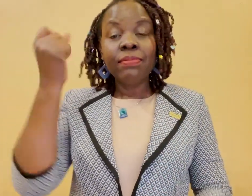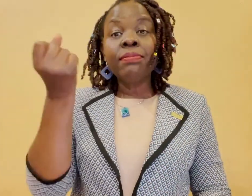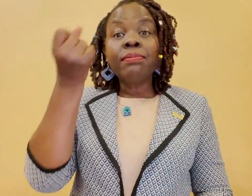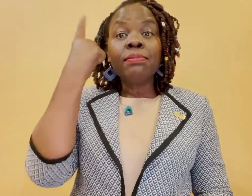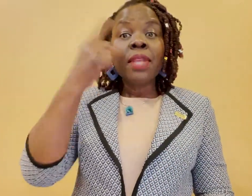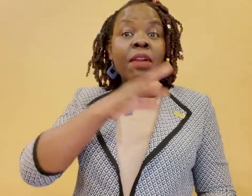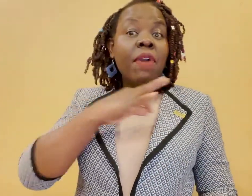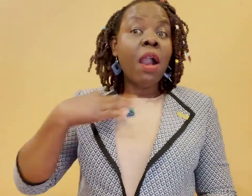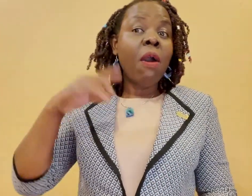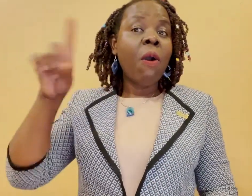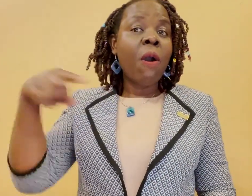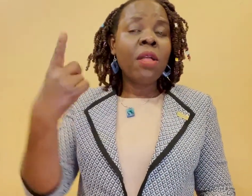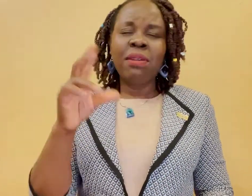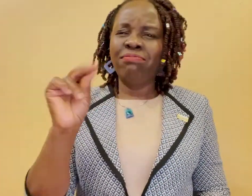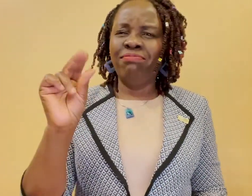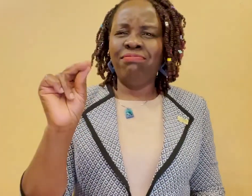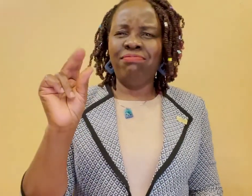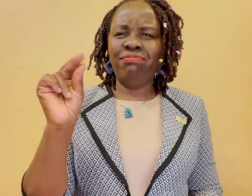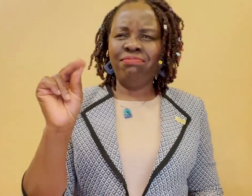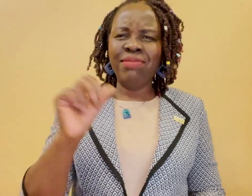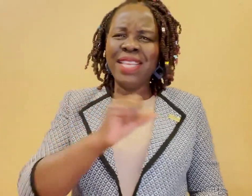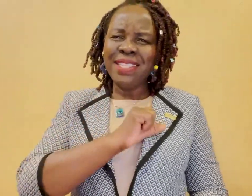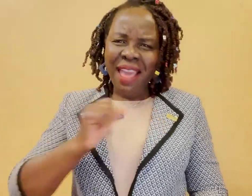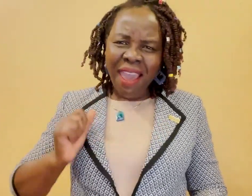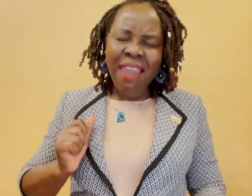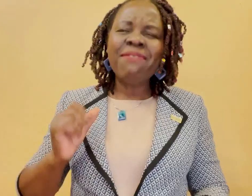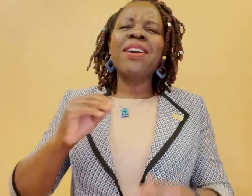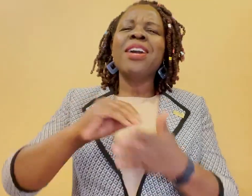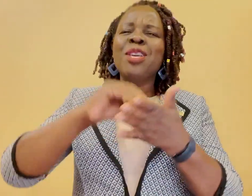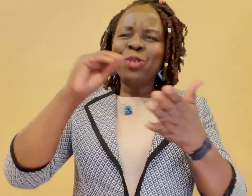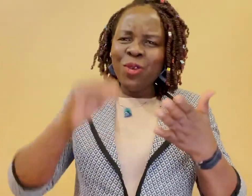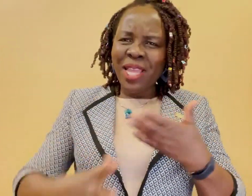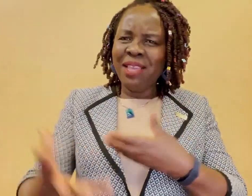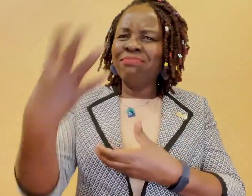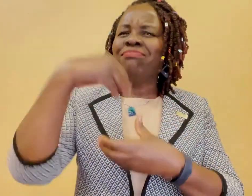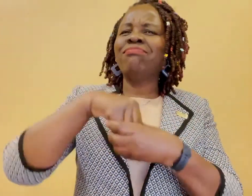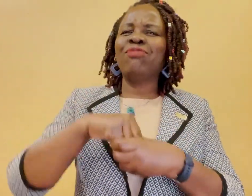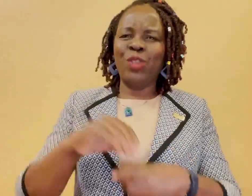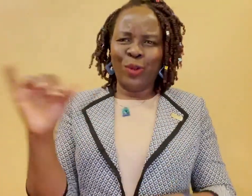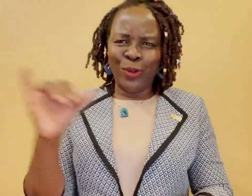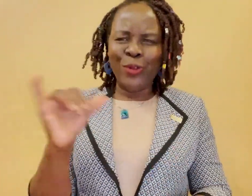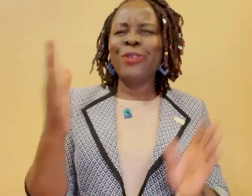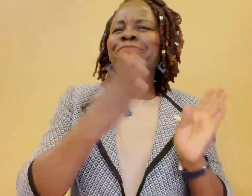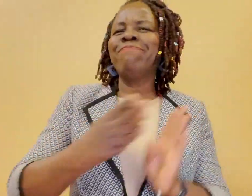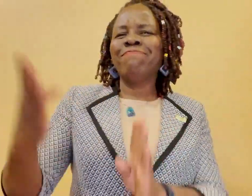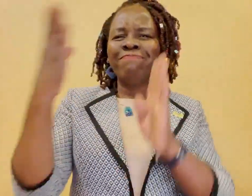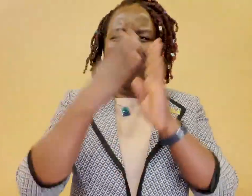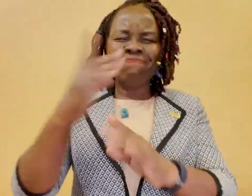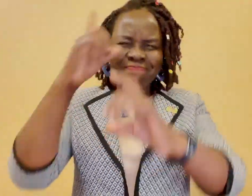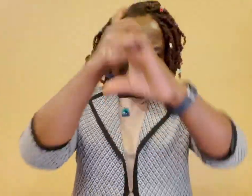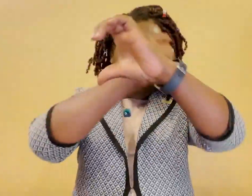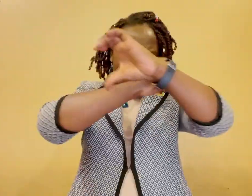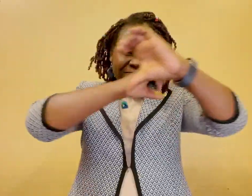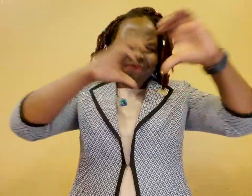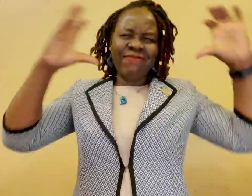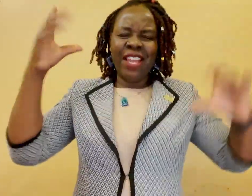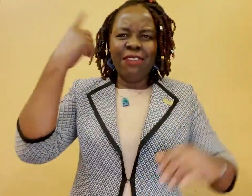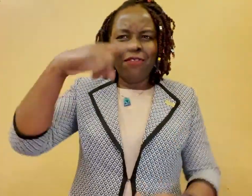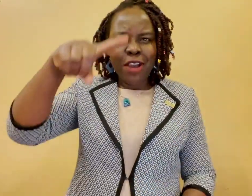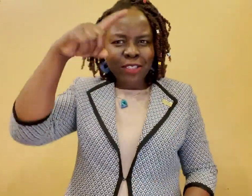Do keep in mind it was not just the faculty, but our staff and our students have been engaged in the process of planning and visioning for